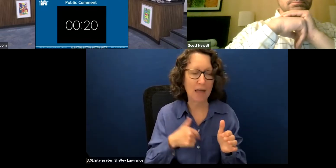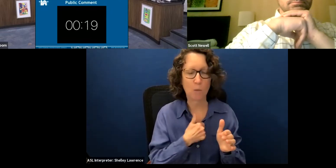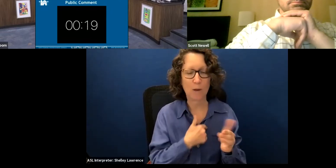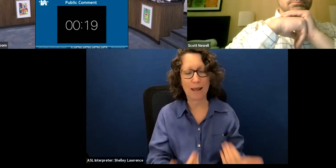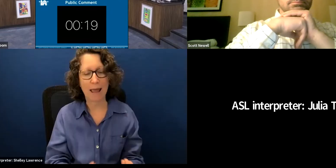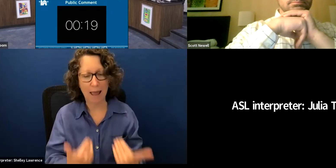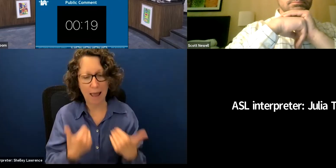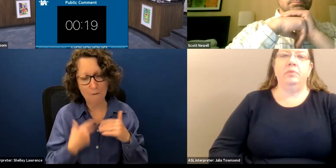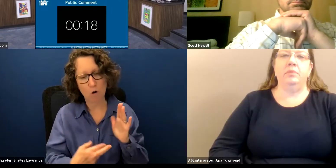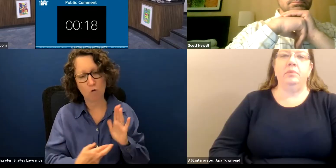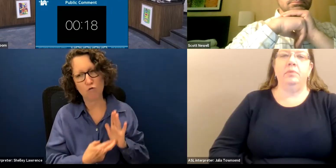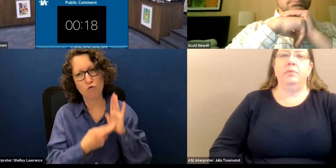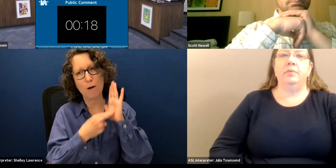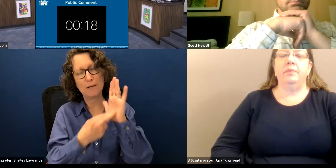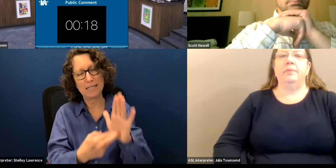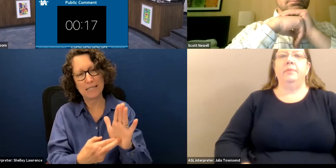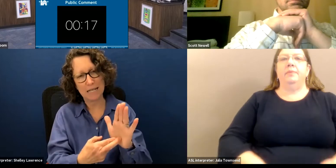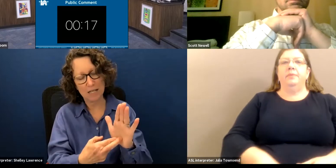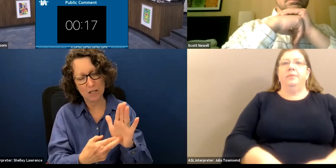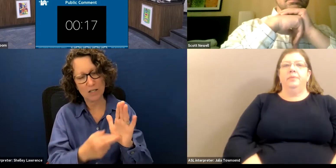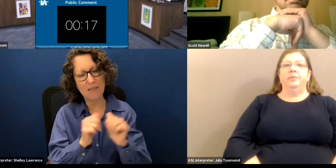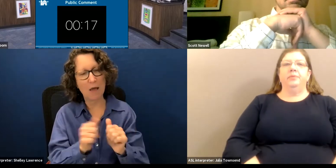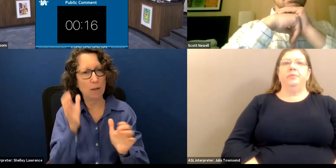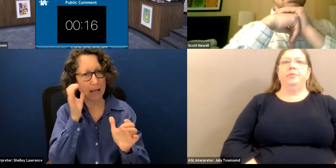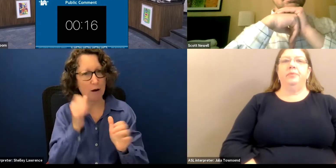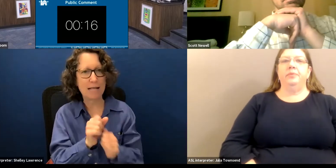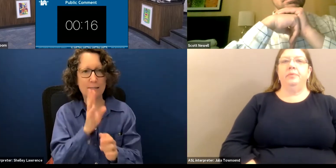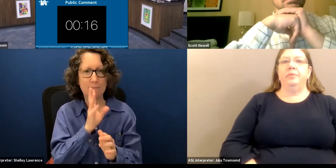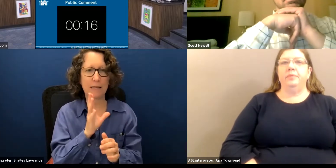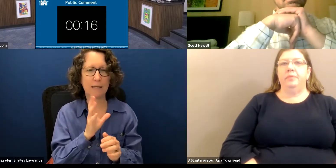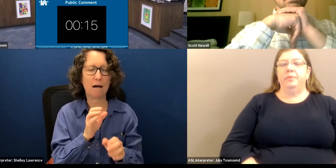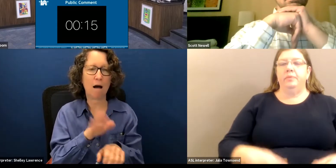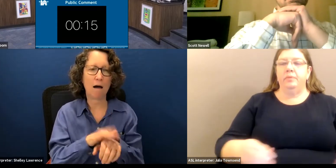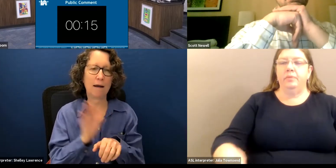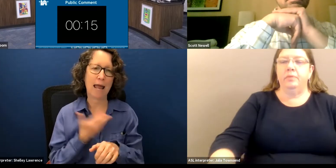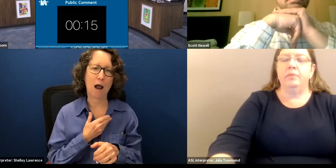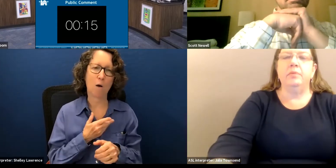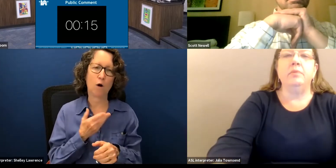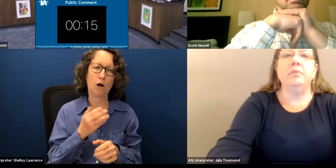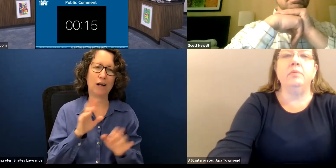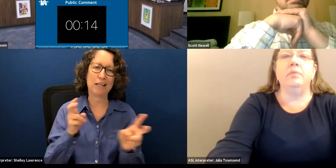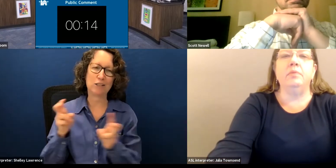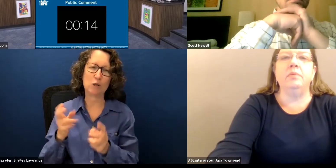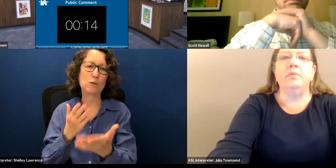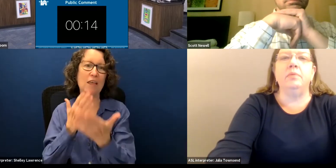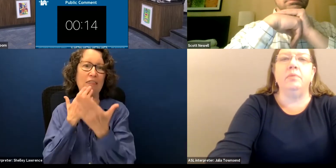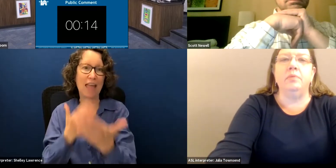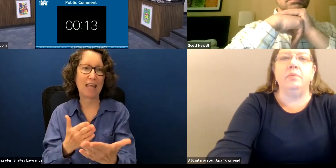have representatives that will hear and speak out on our issues. Thank you.